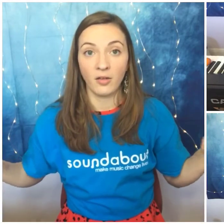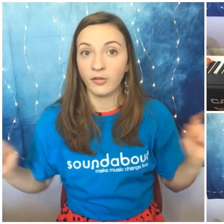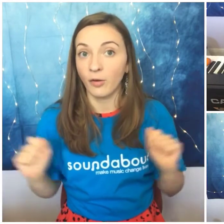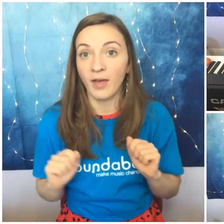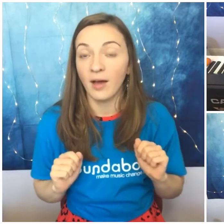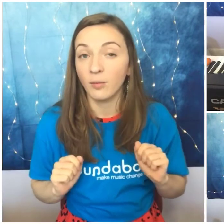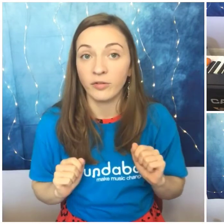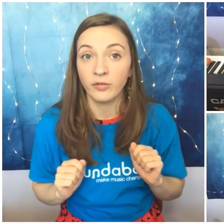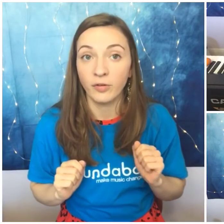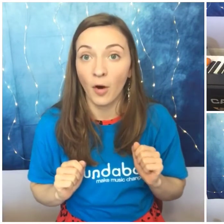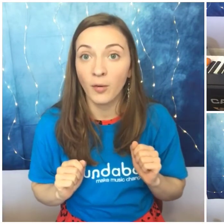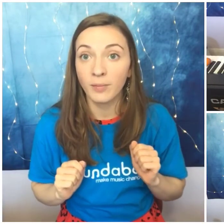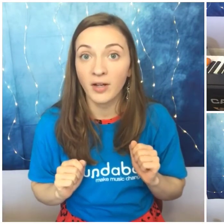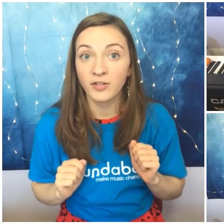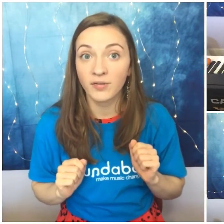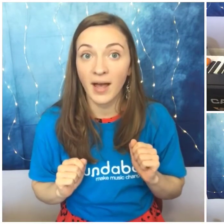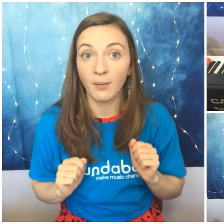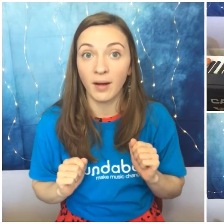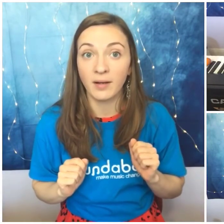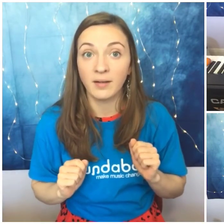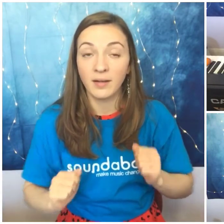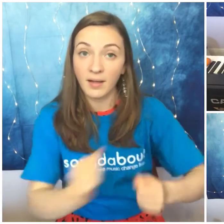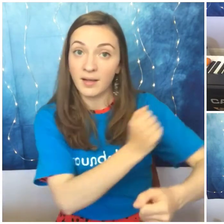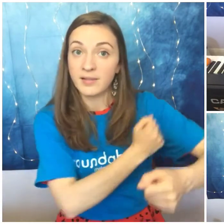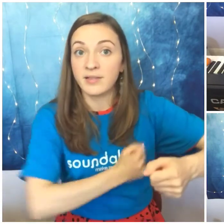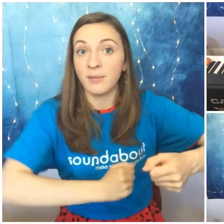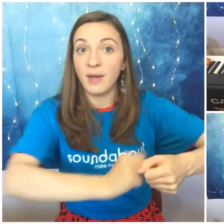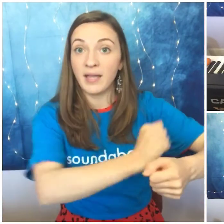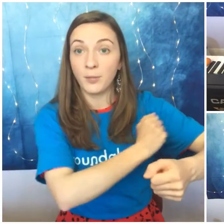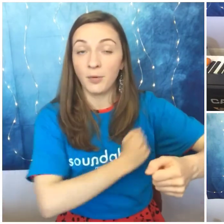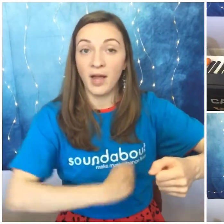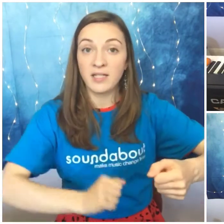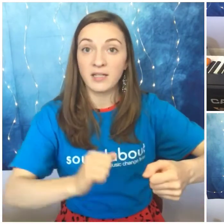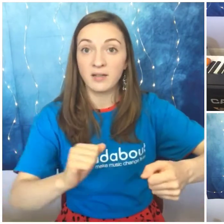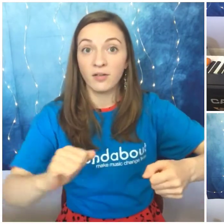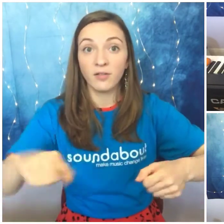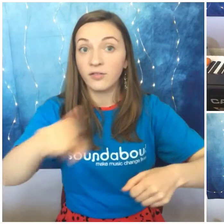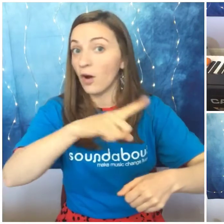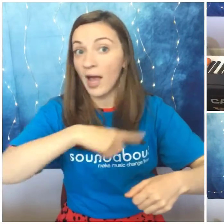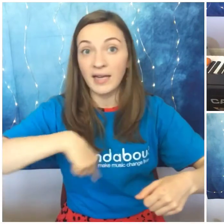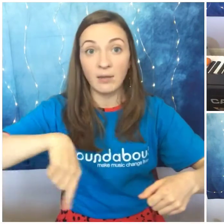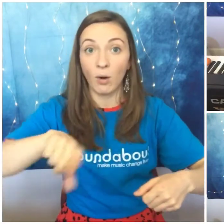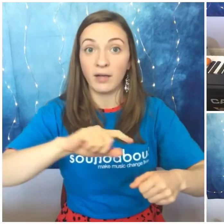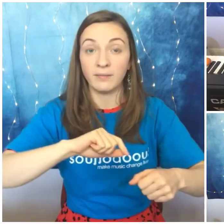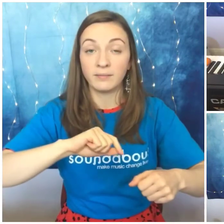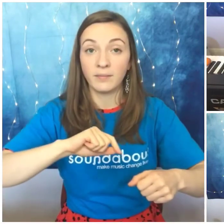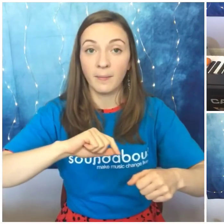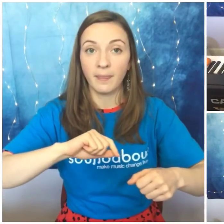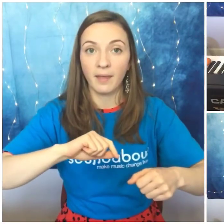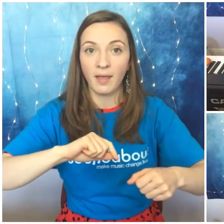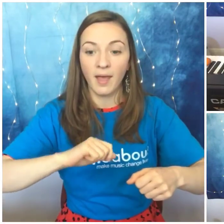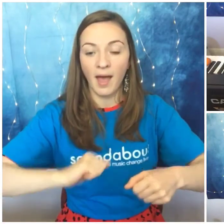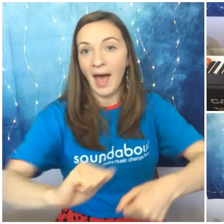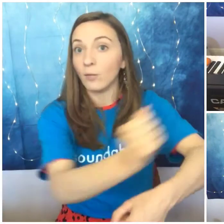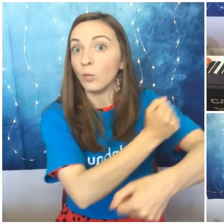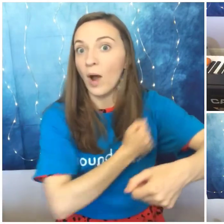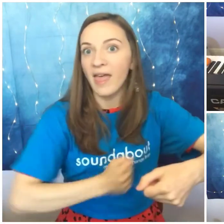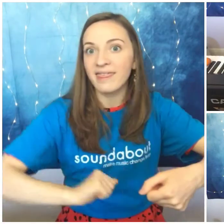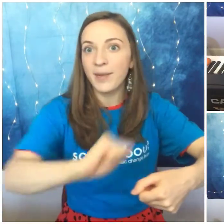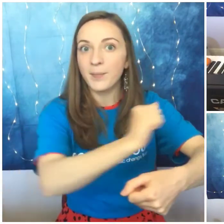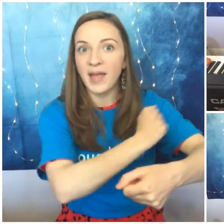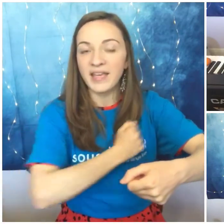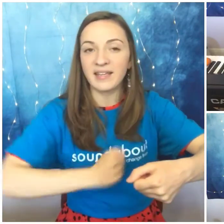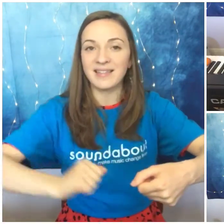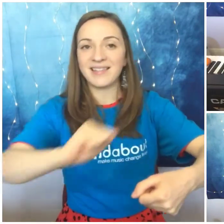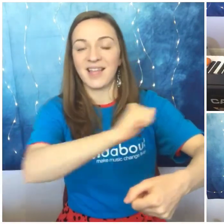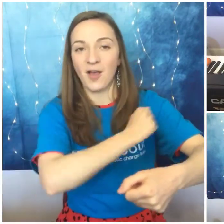away. So there was not much flour to make bread for anyone. And when